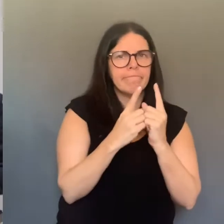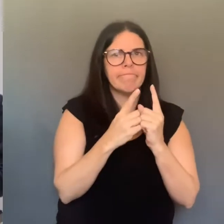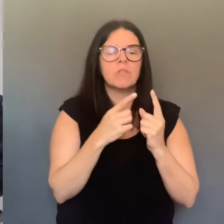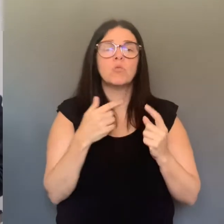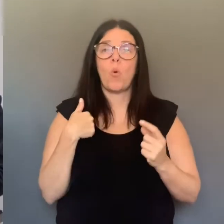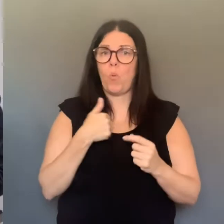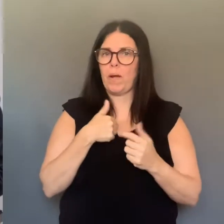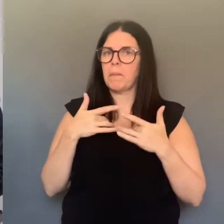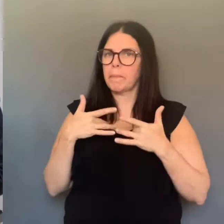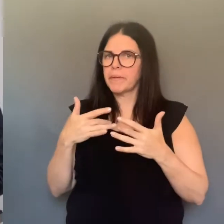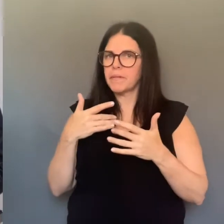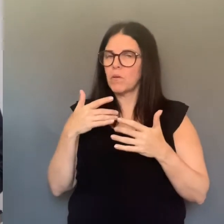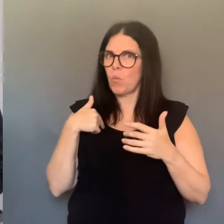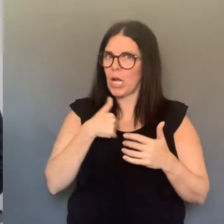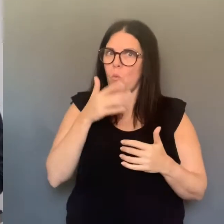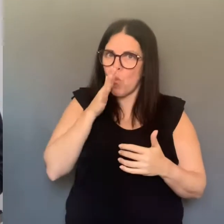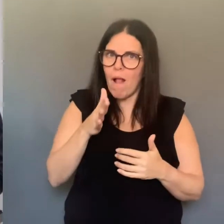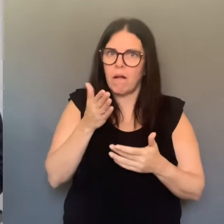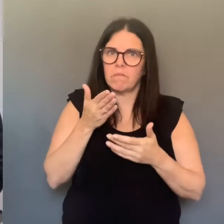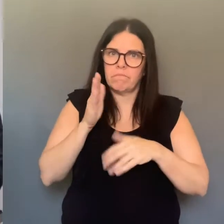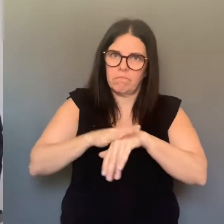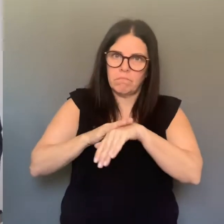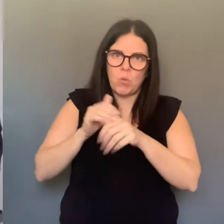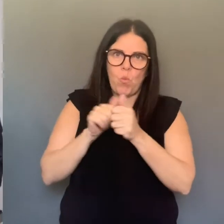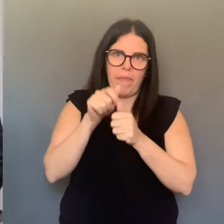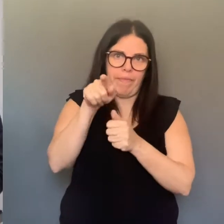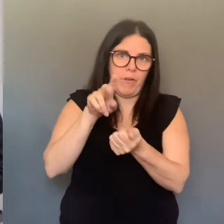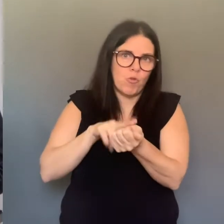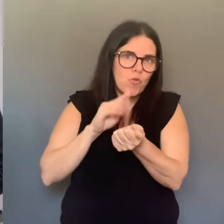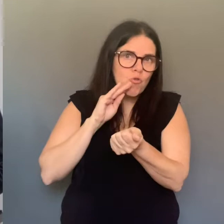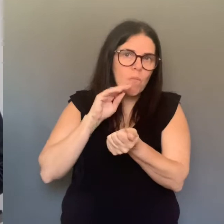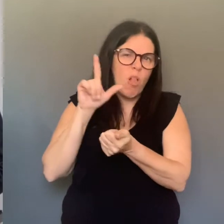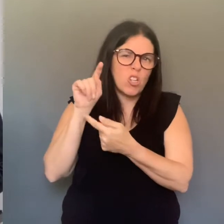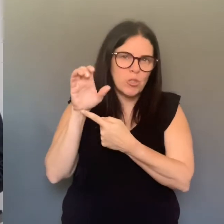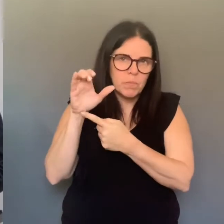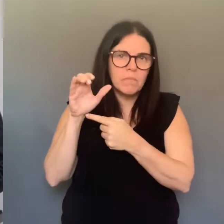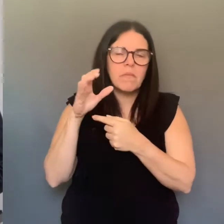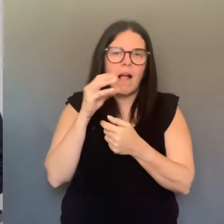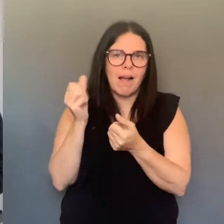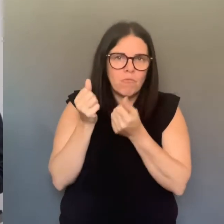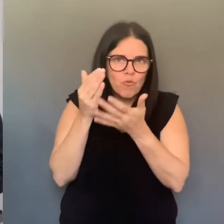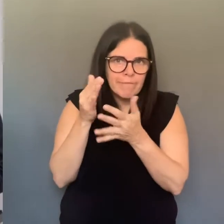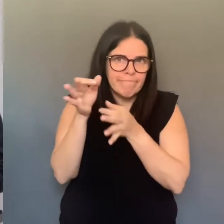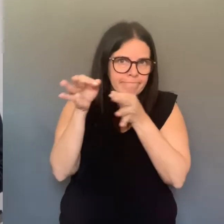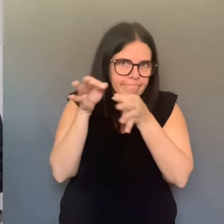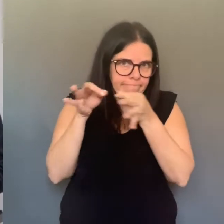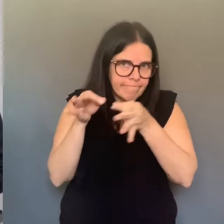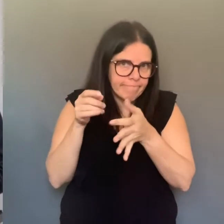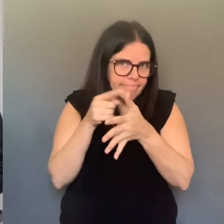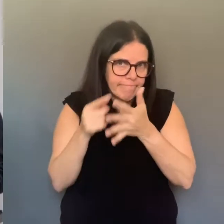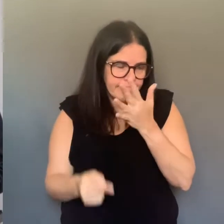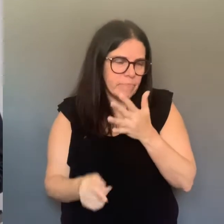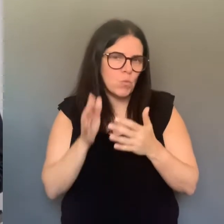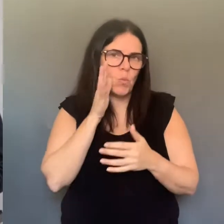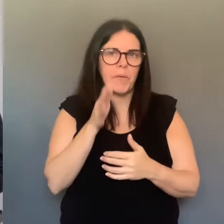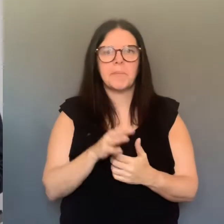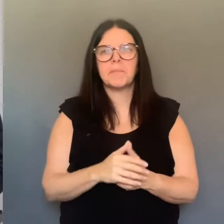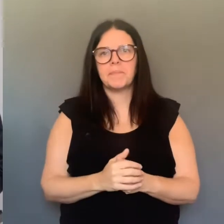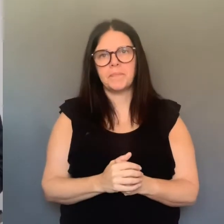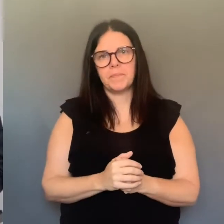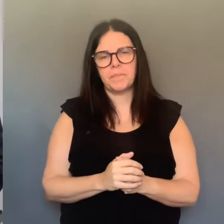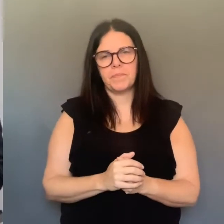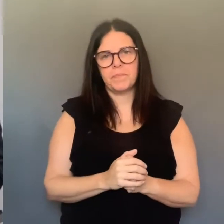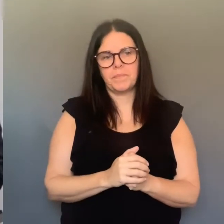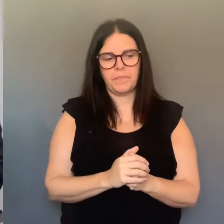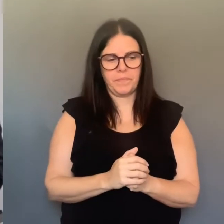who work directly with those patients, and then the others who may not directly work with those patients. So we have that conversation with the long-term care homes, and